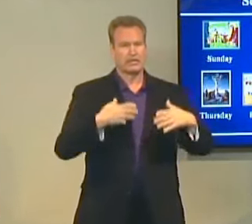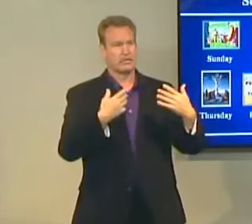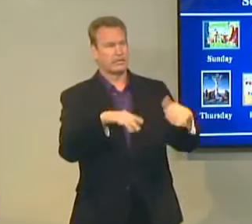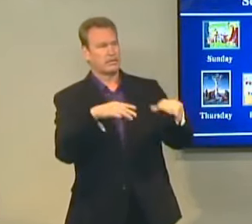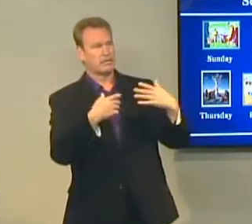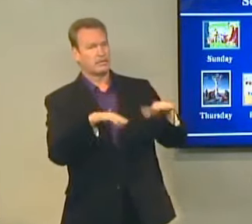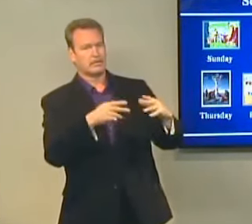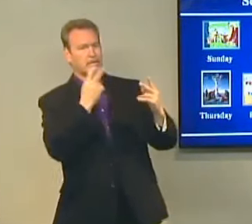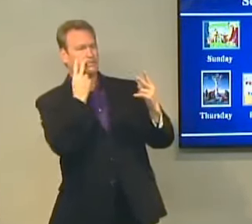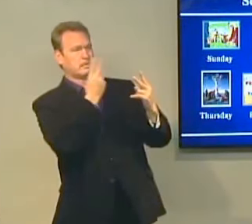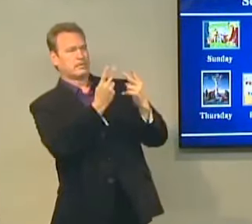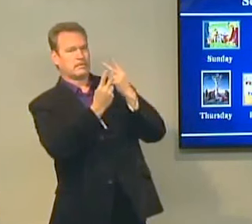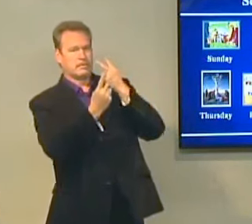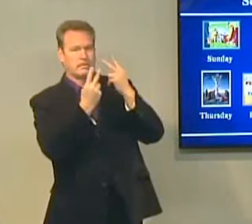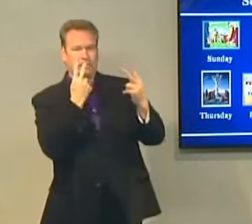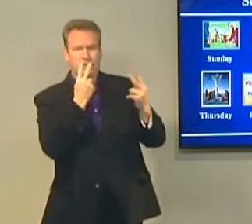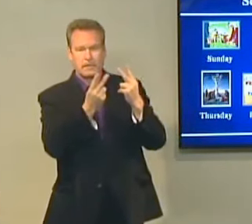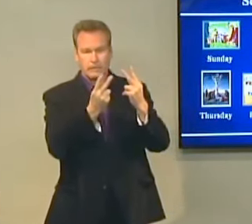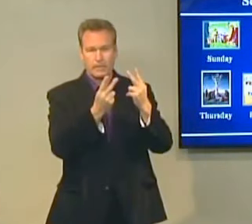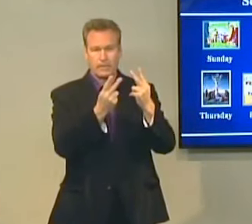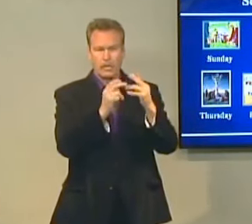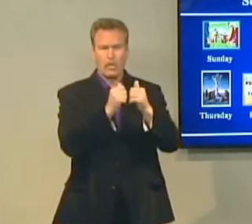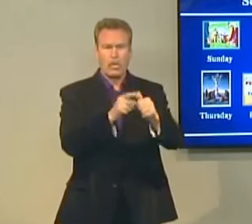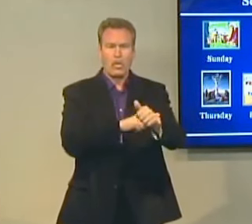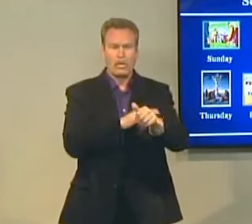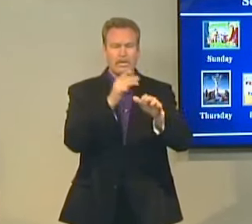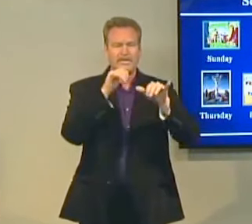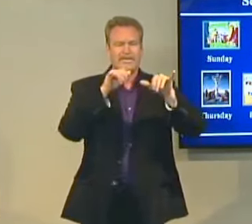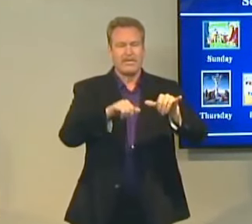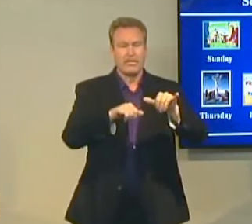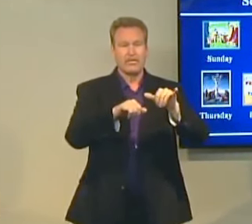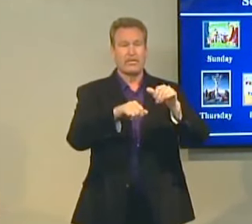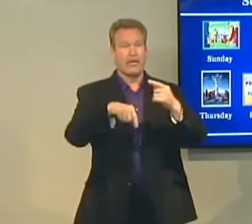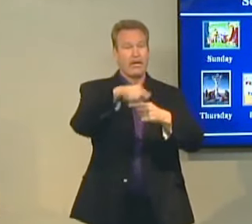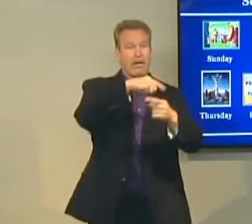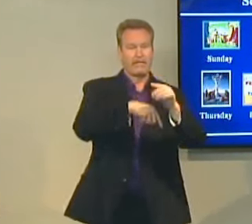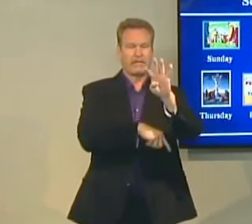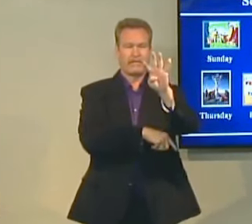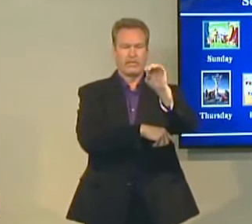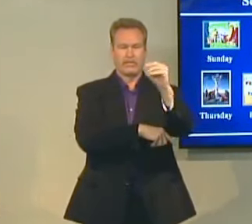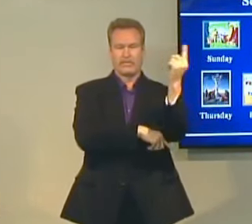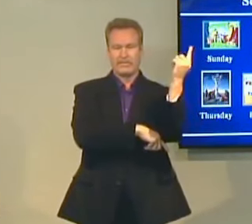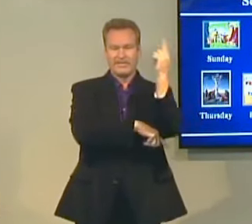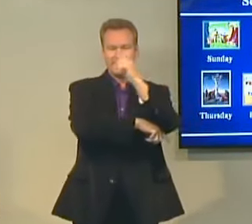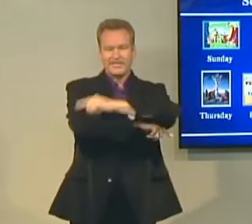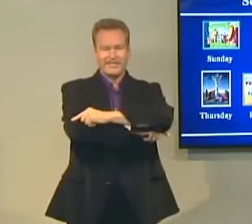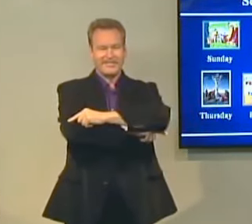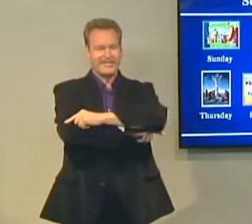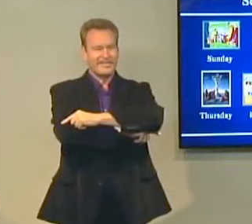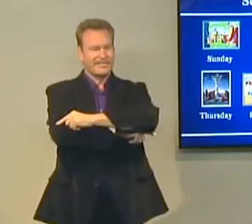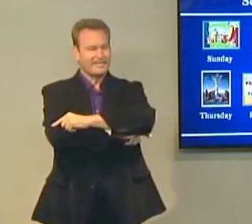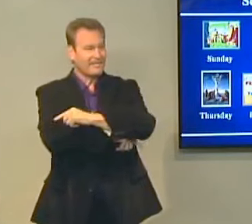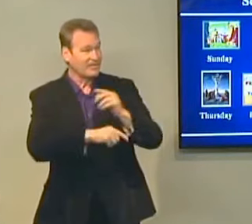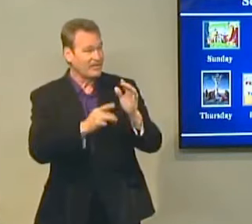who believed him, and how he allowed them to touch him, and proved his existence. And when he did this for 40